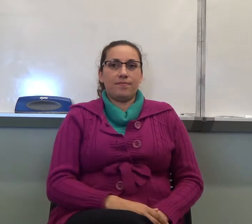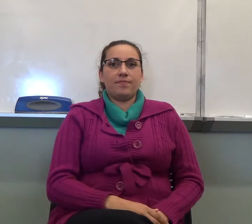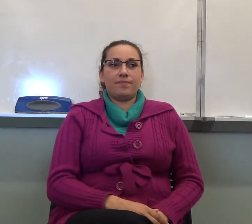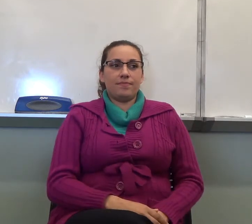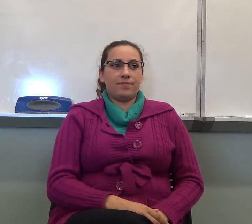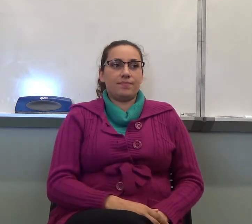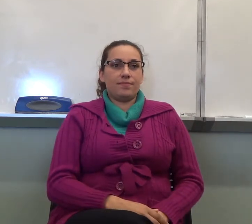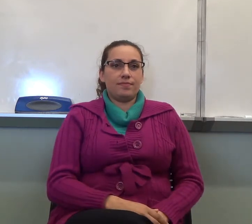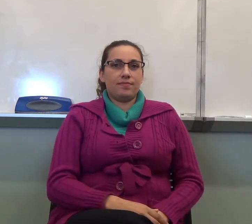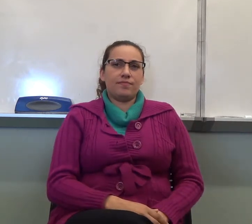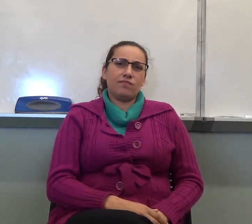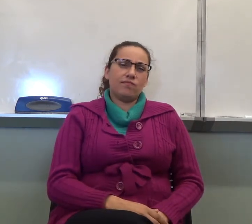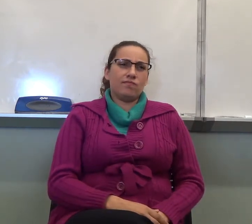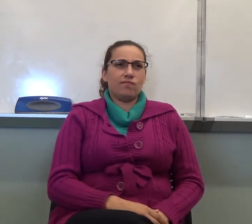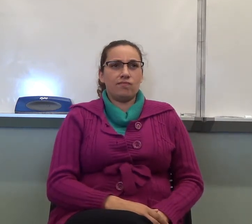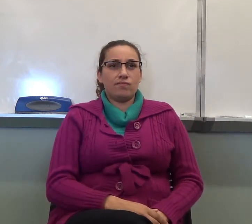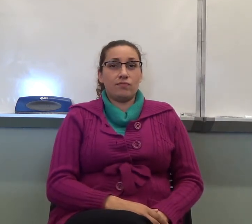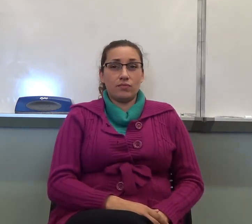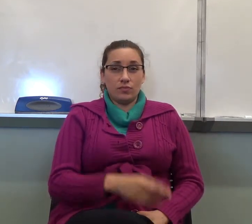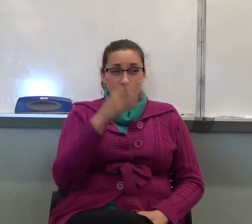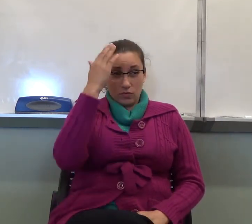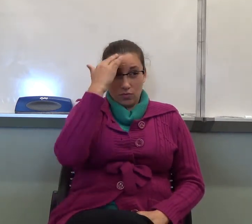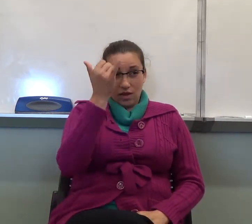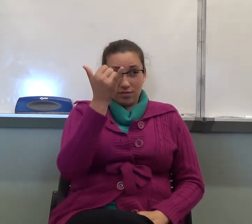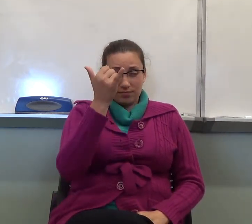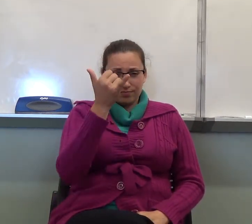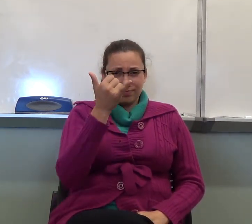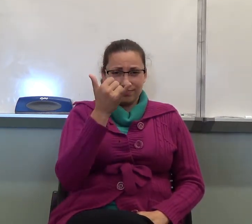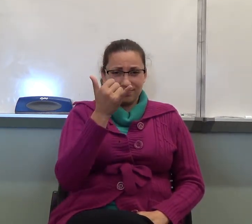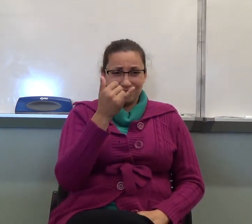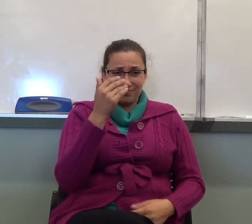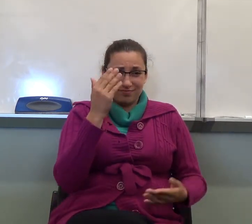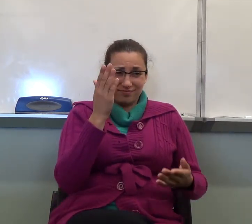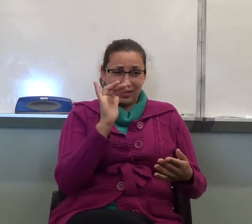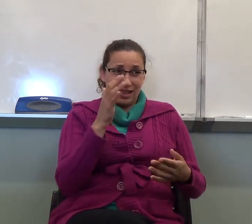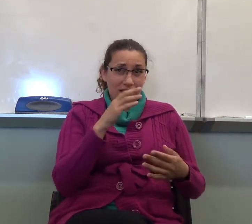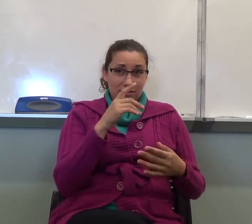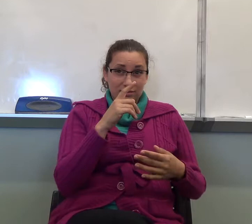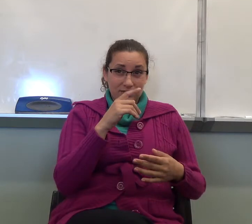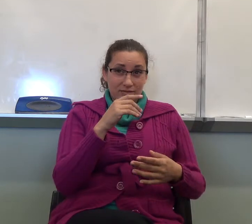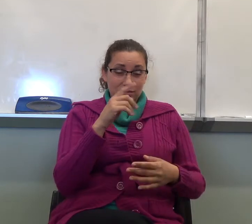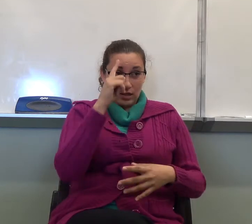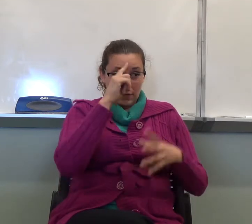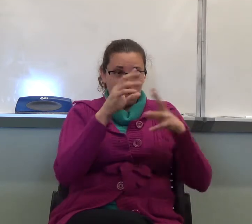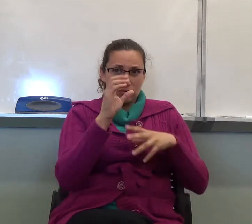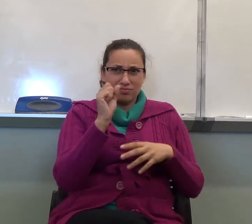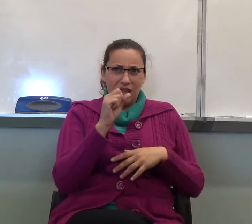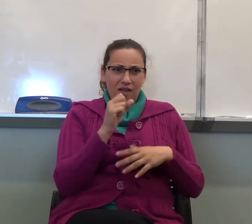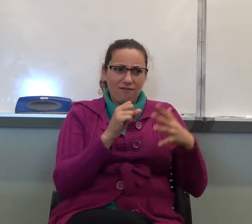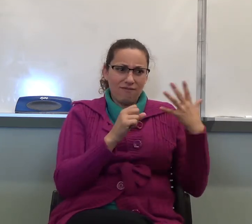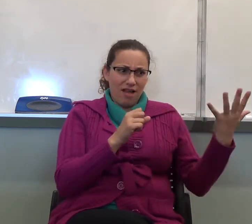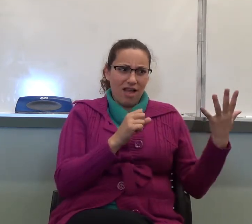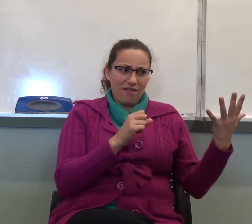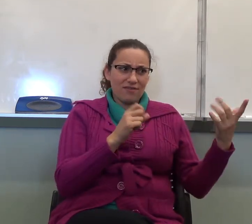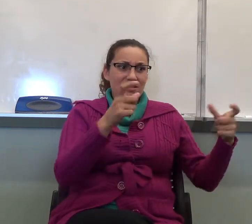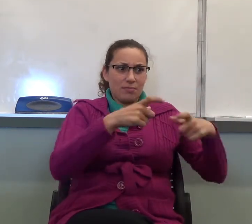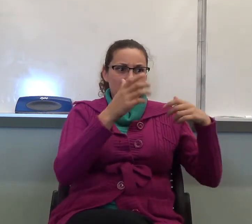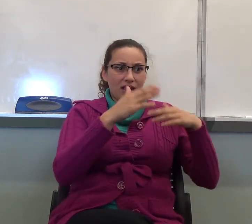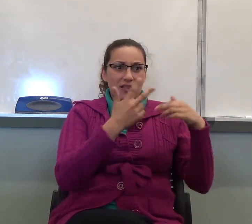-5. The reason why that stops the mind for just a second is because, of course, 5 is greater than 3, but